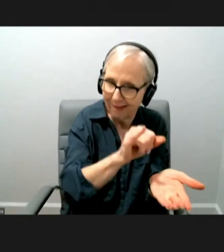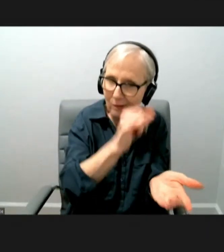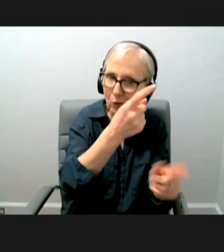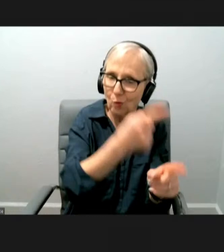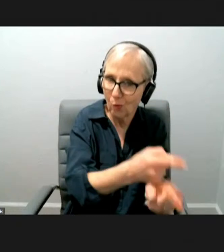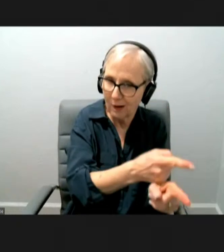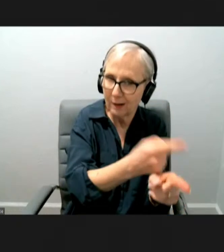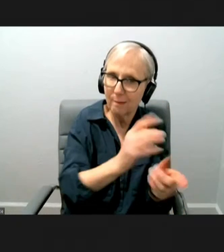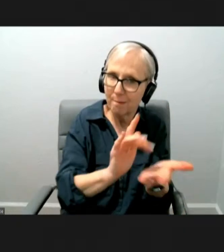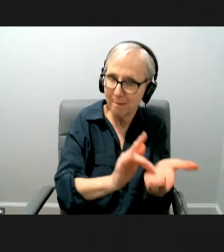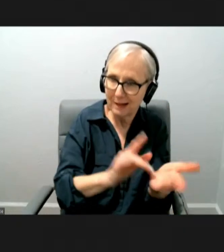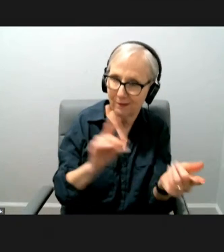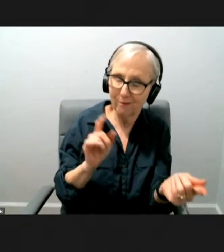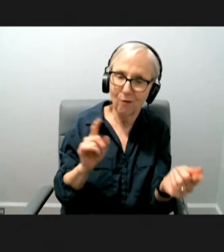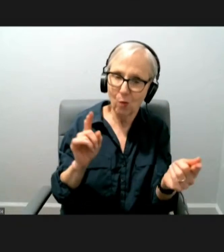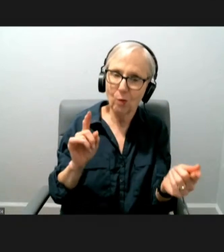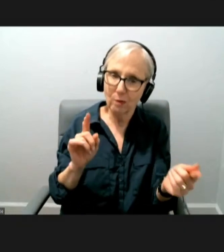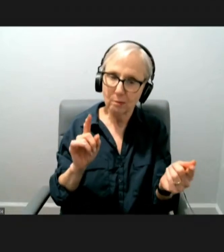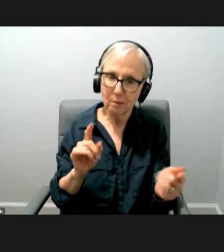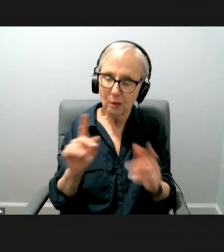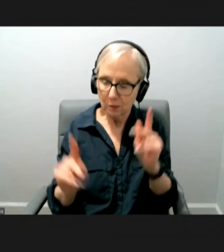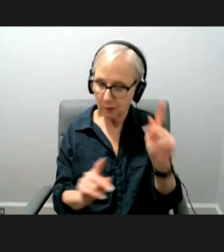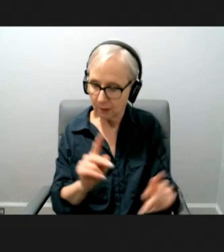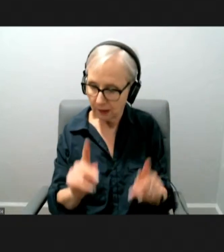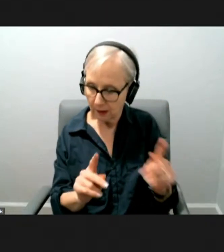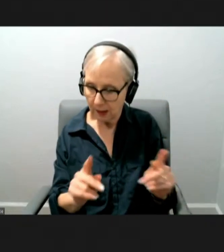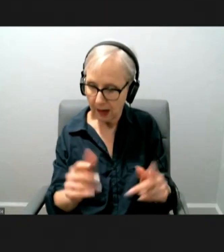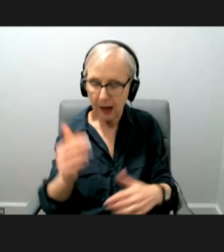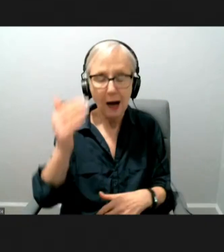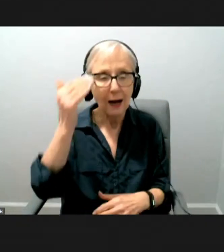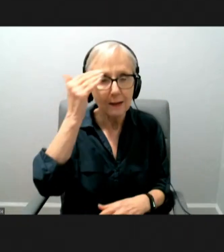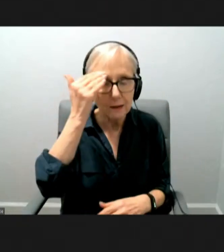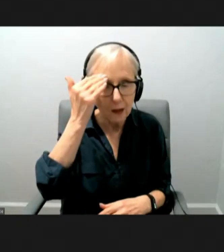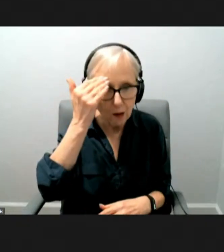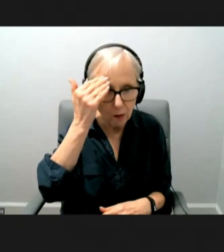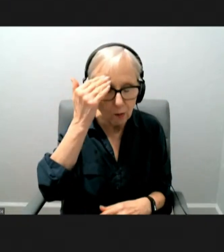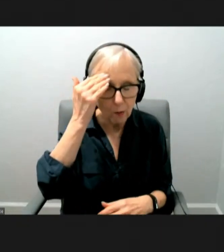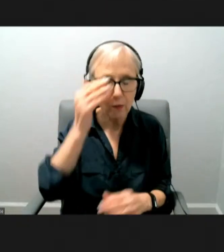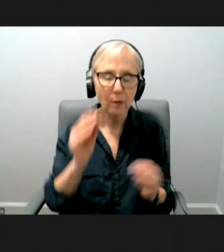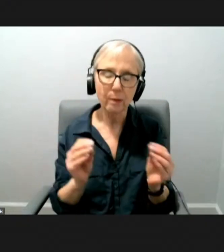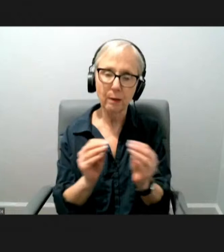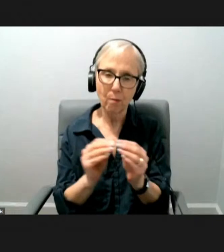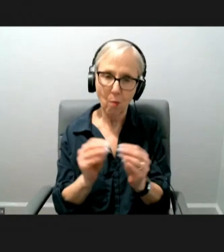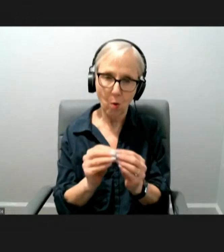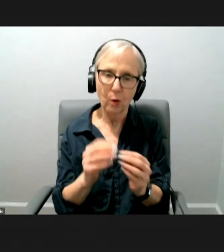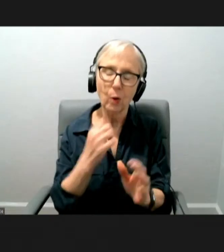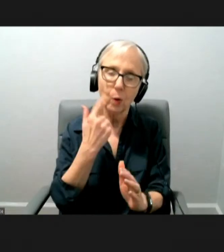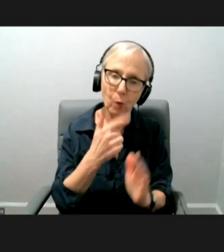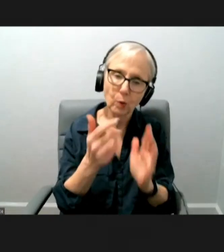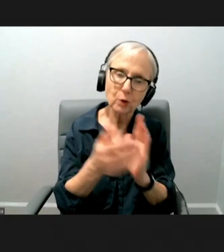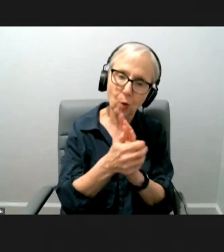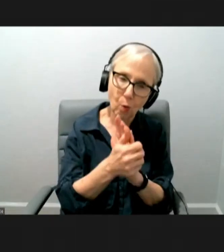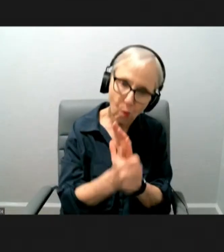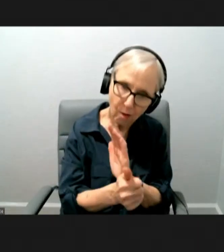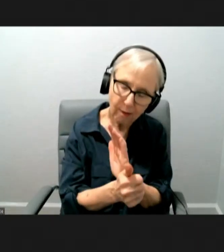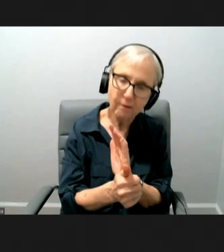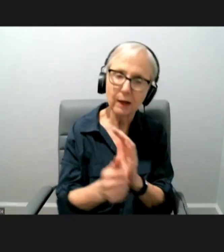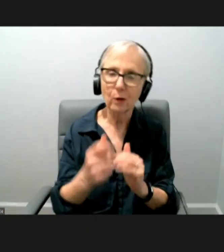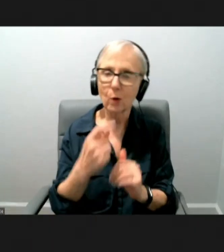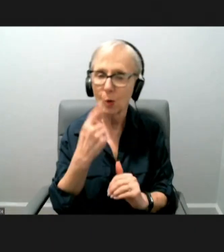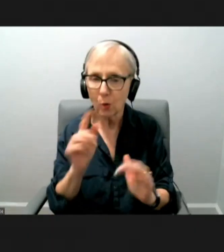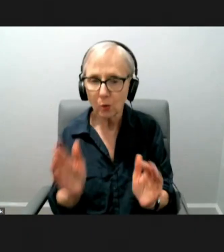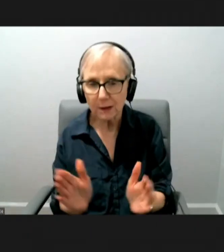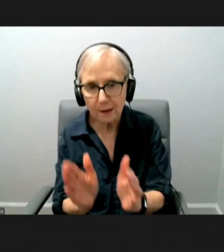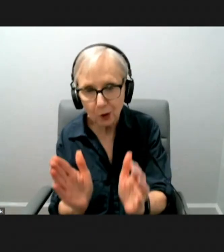them. So I know there'll be more coming to talk about the details of who will be qualified, who will be encouraged to see their doctor to